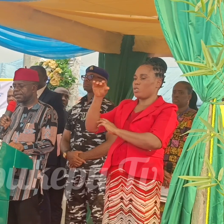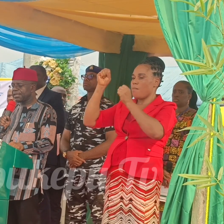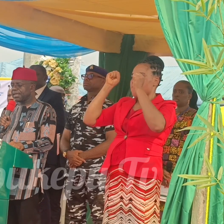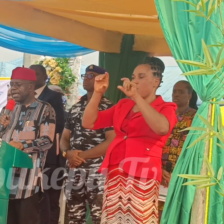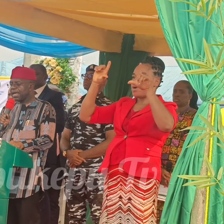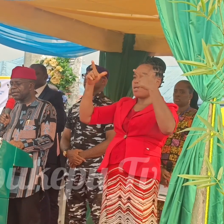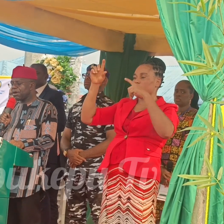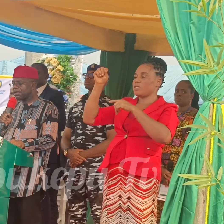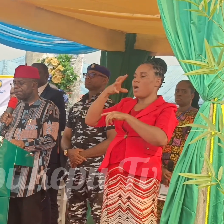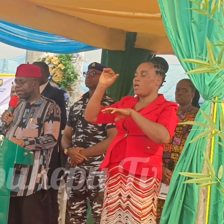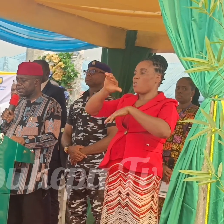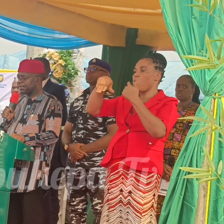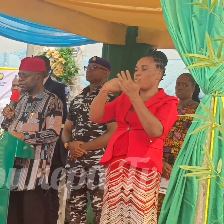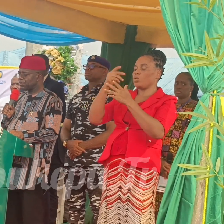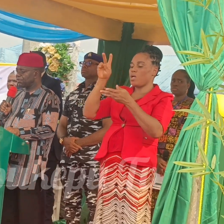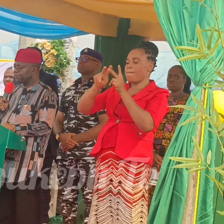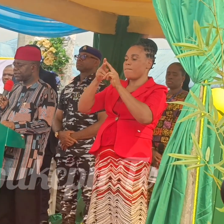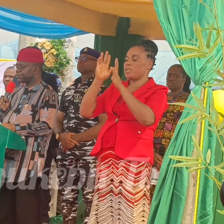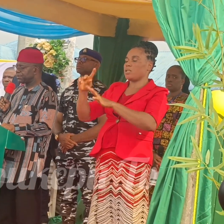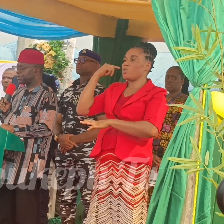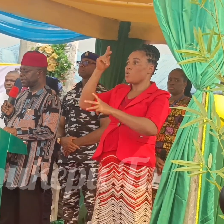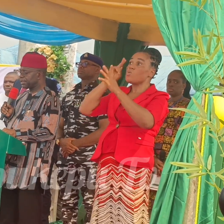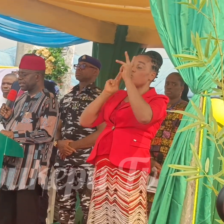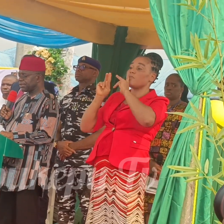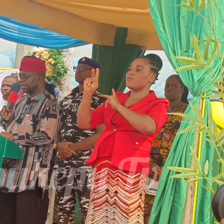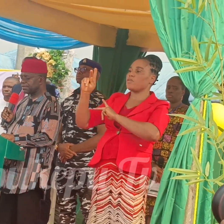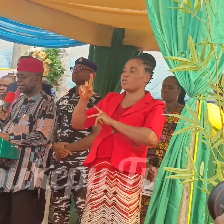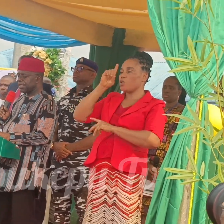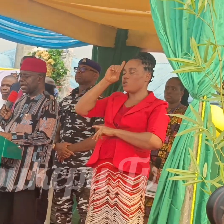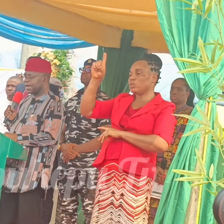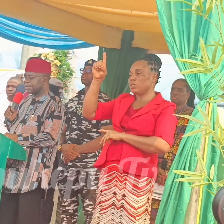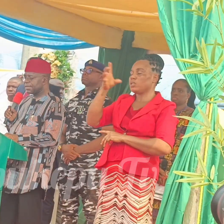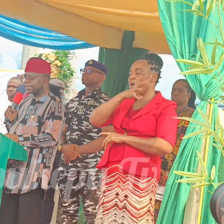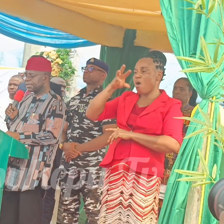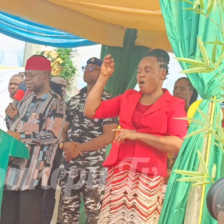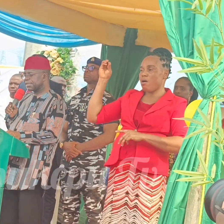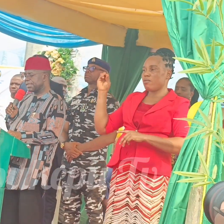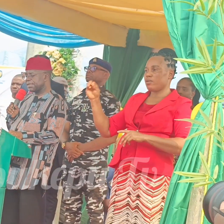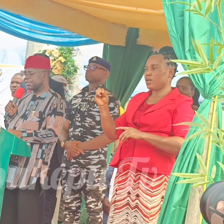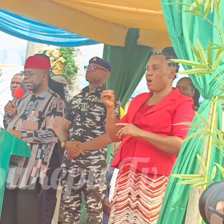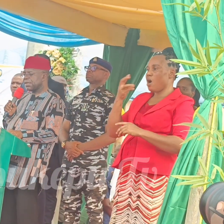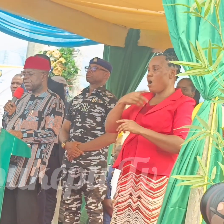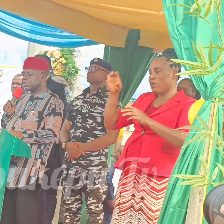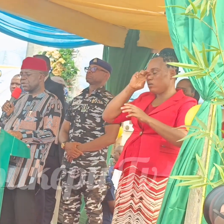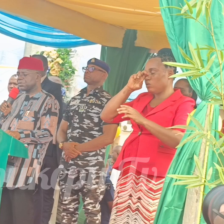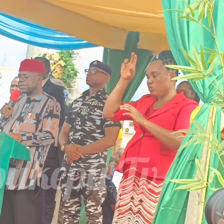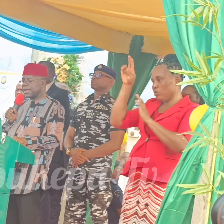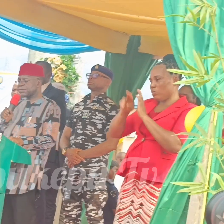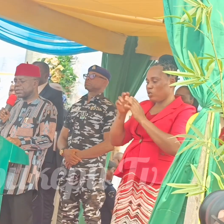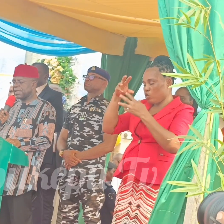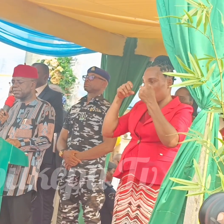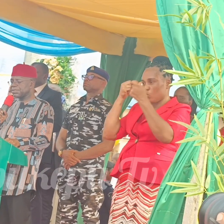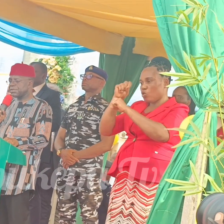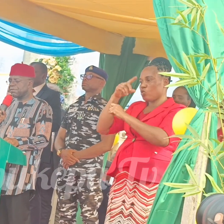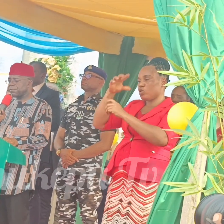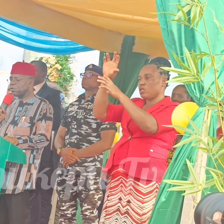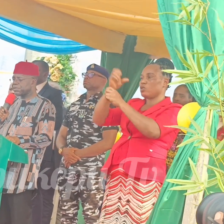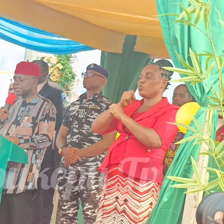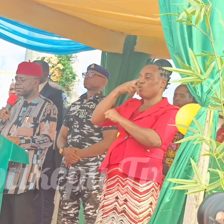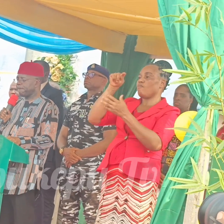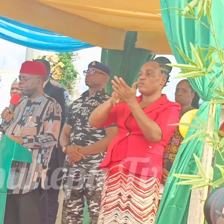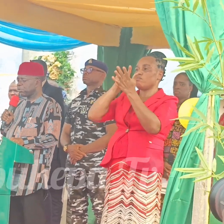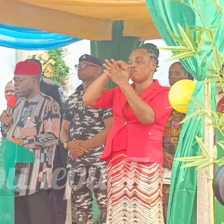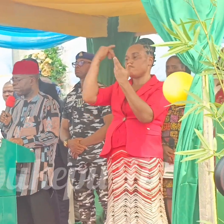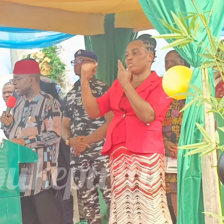Limited, and all the partners whose vision, diligence, and resilience saw to the actualization of the